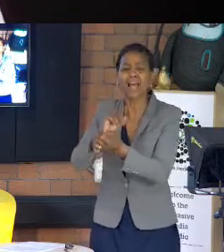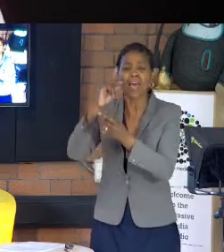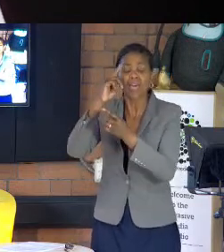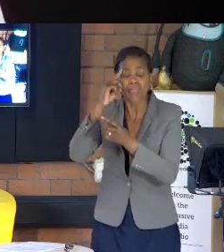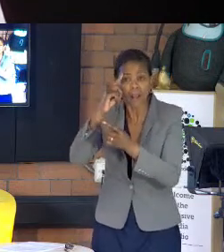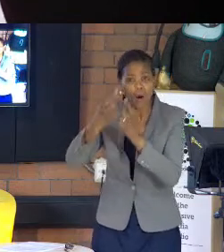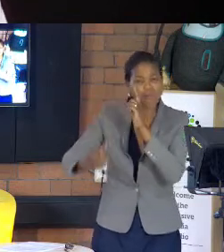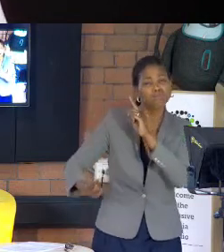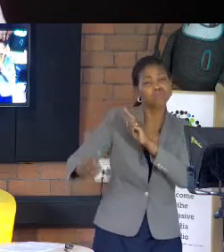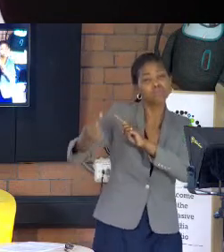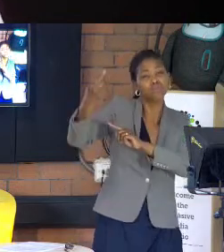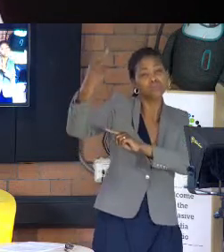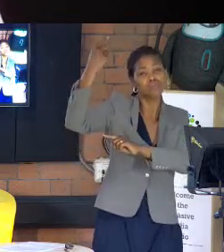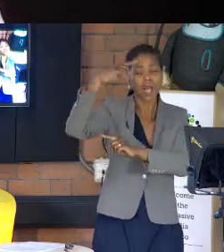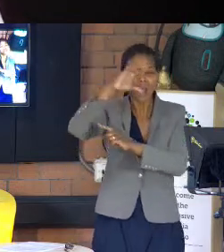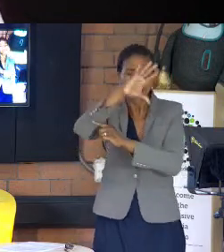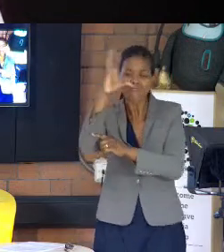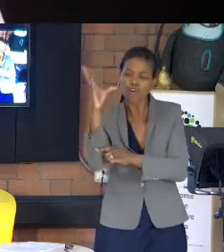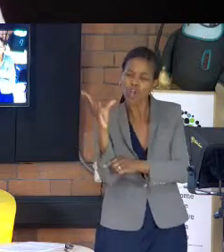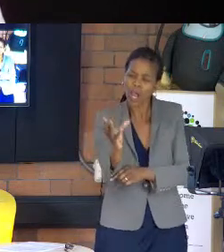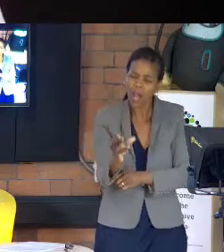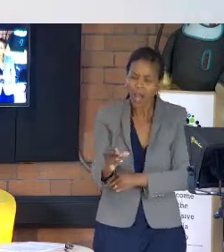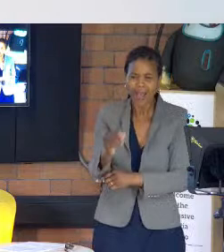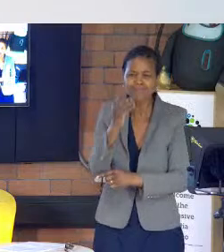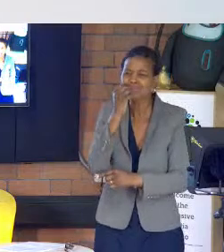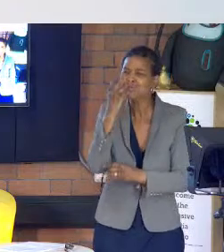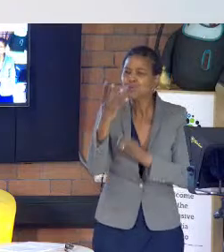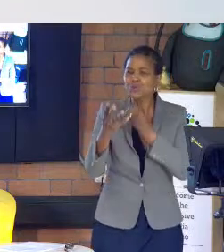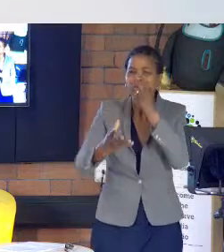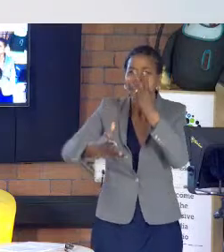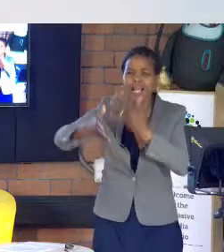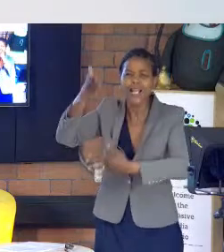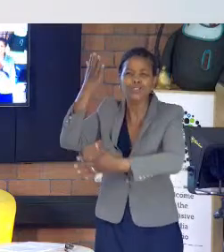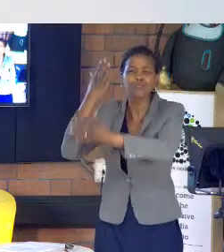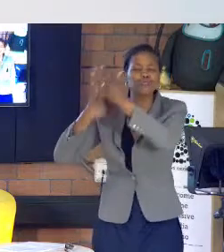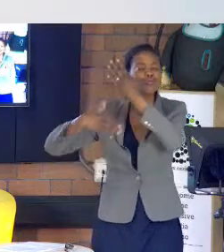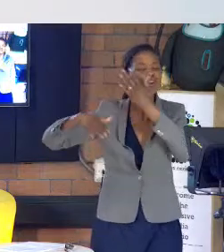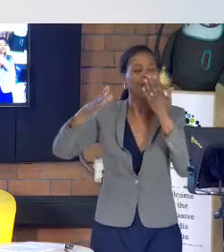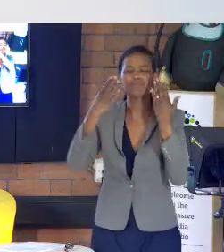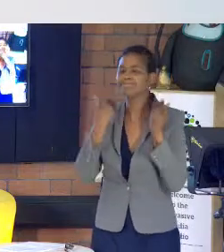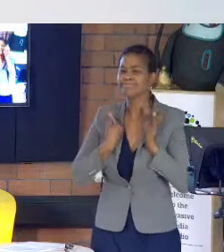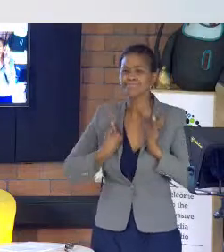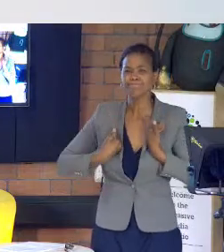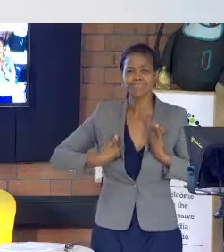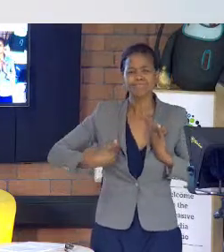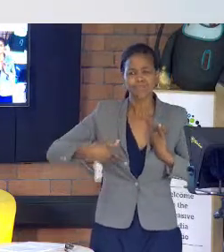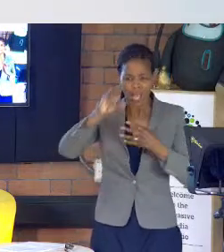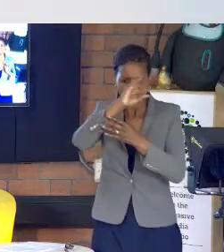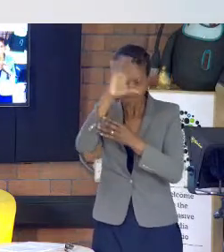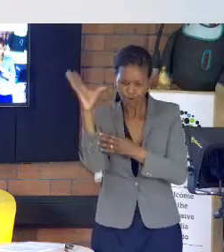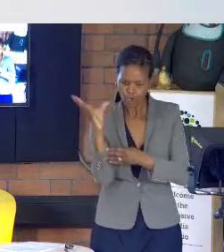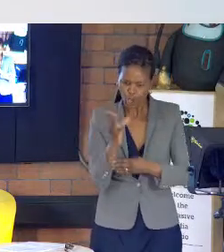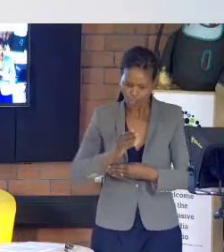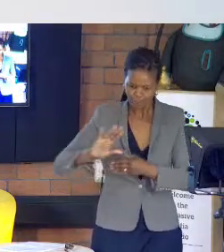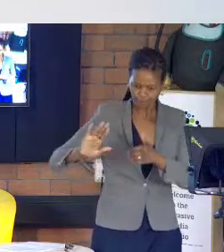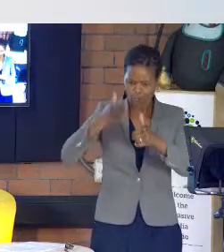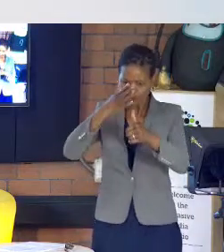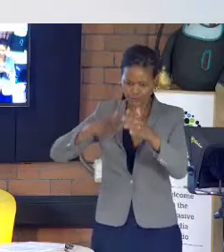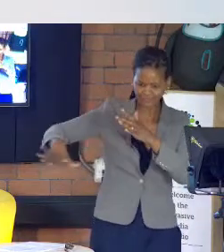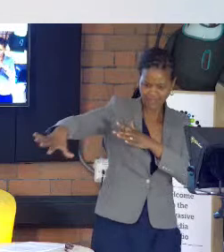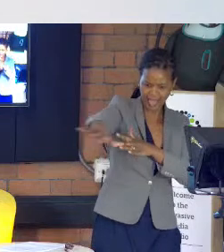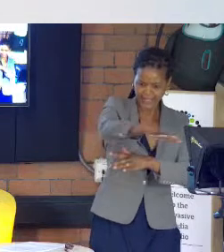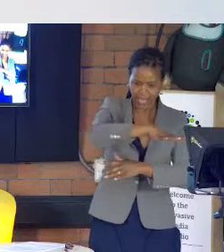Africa's inner beauty and true history. Africa gave birth to the first civilizations